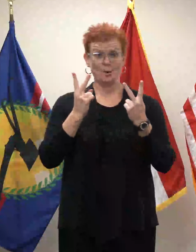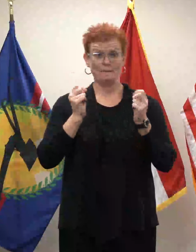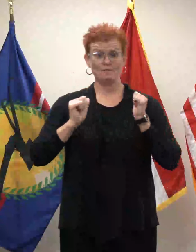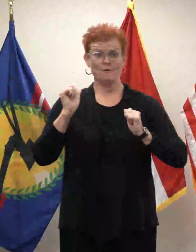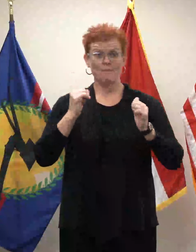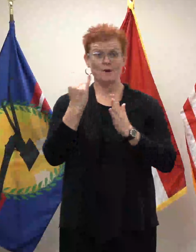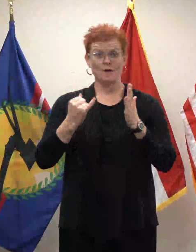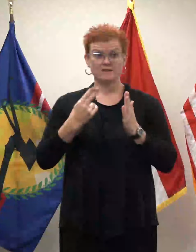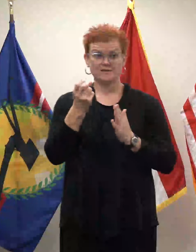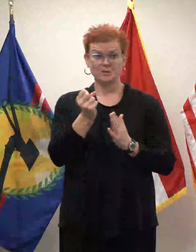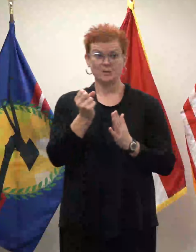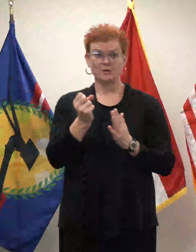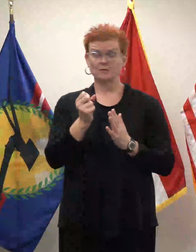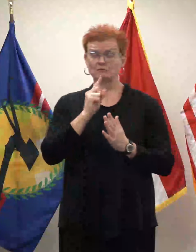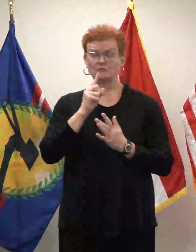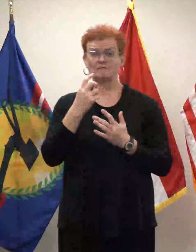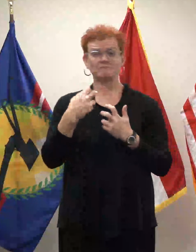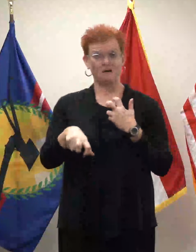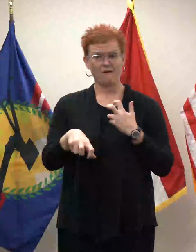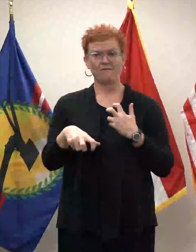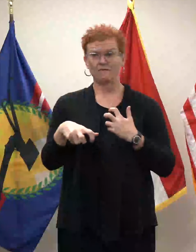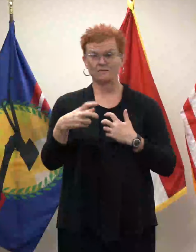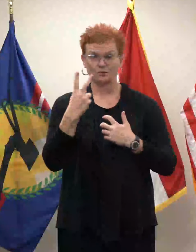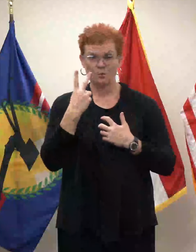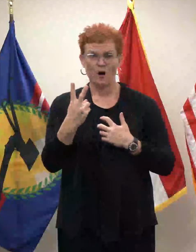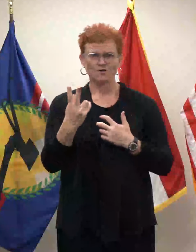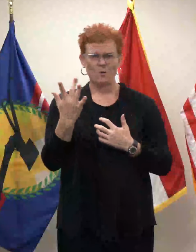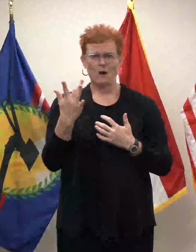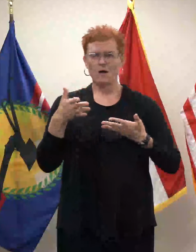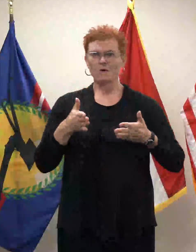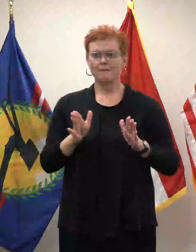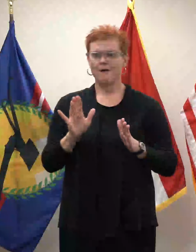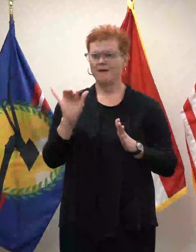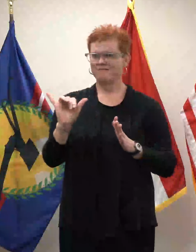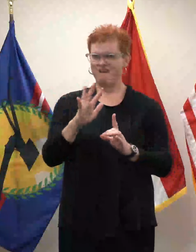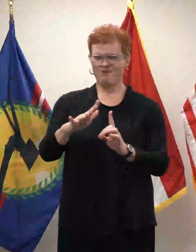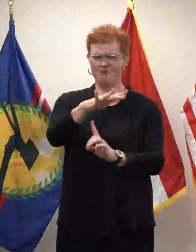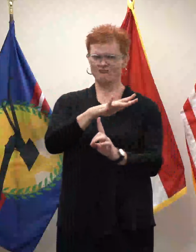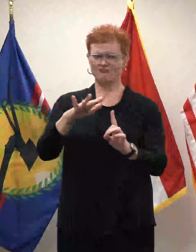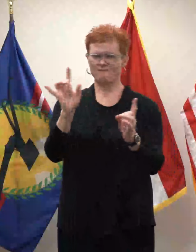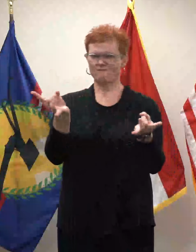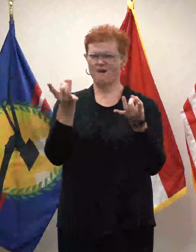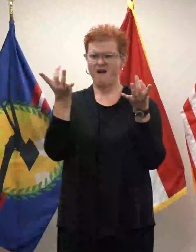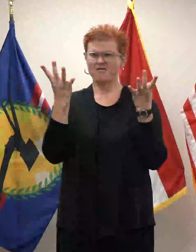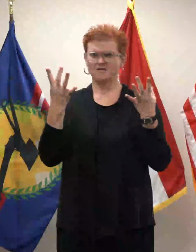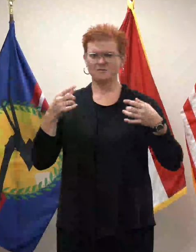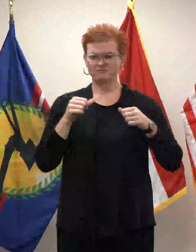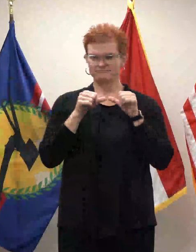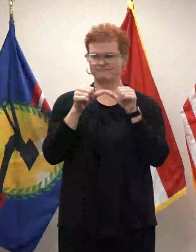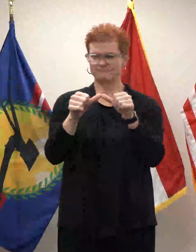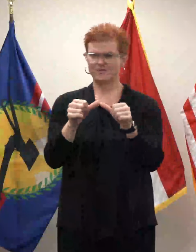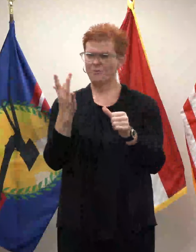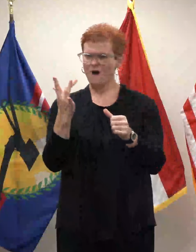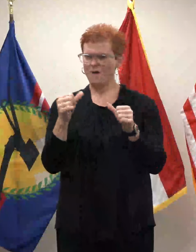was incredibly difficult to watch. Why are we allowing this culture of violence to continue? And why are we allowing this to happen